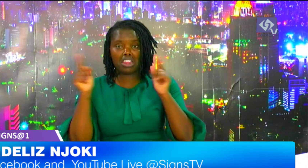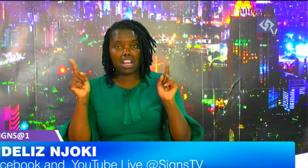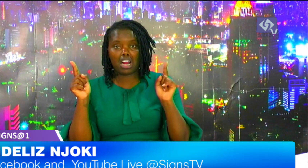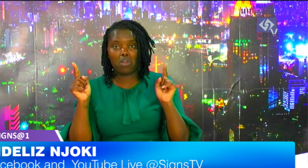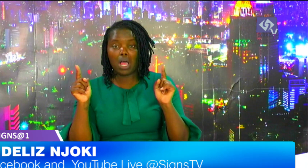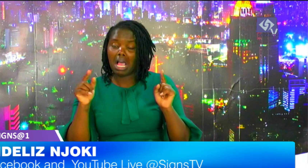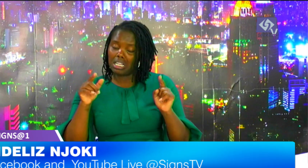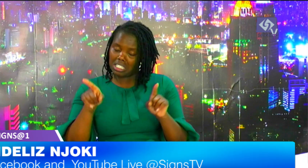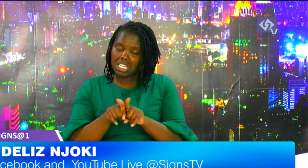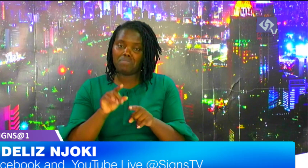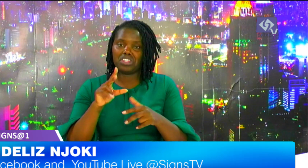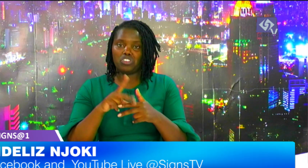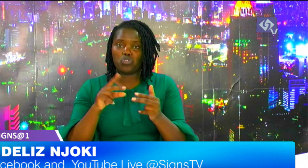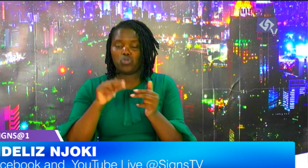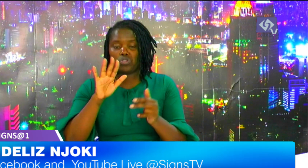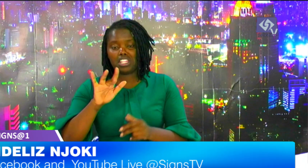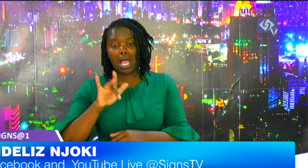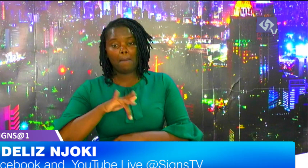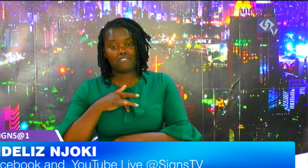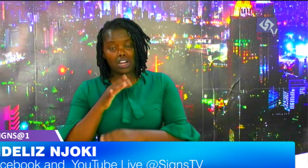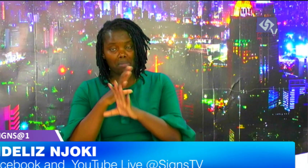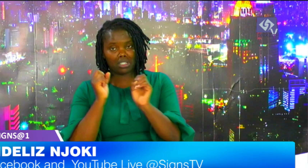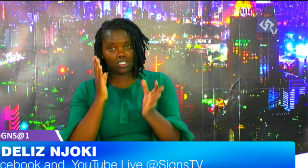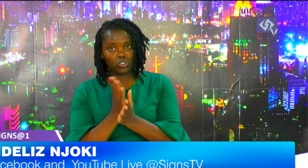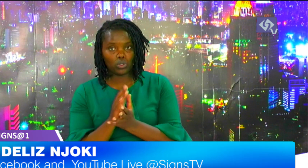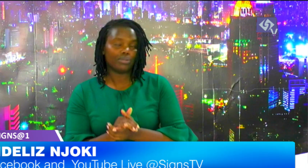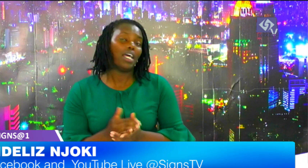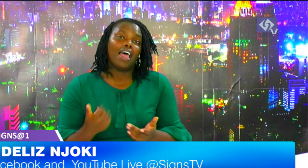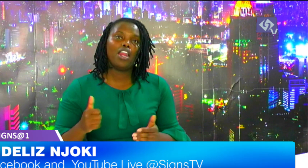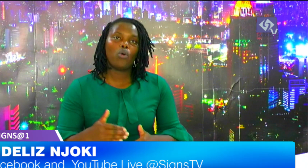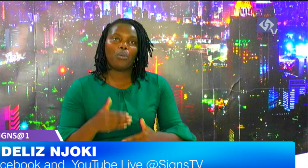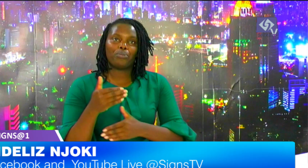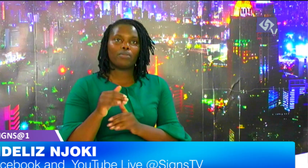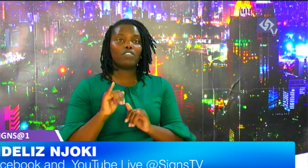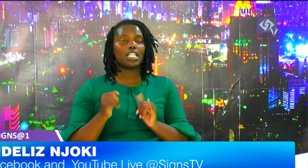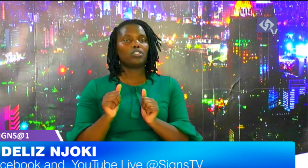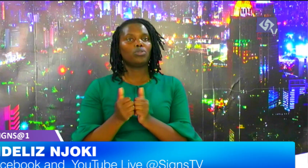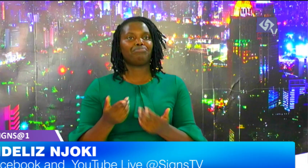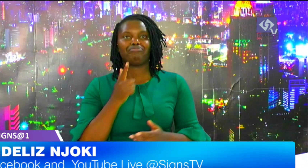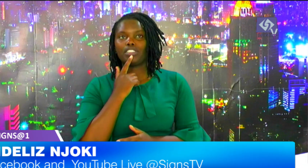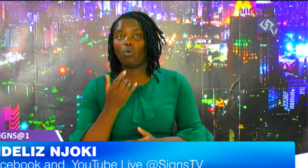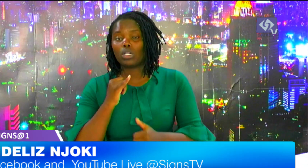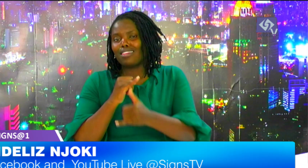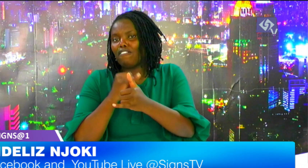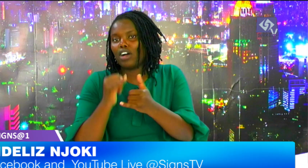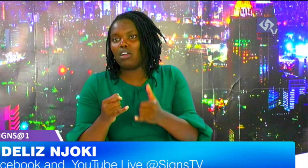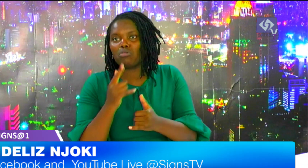the elections are done and everything is clear, and the best teams that were chosen in the discussion will do a good